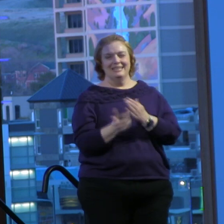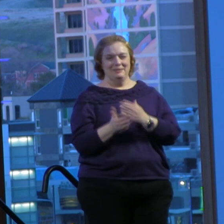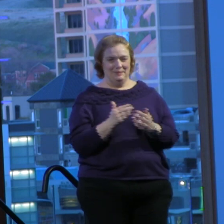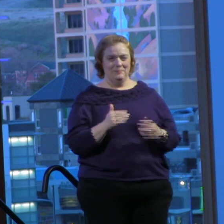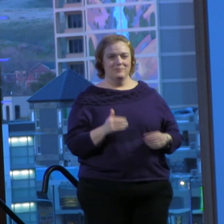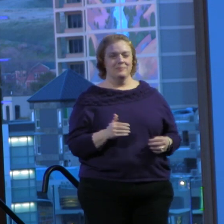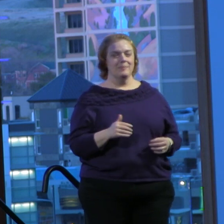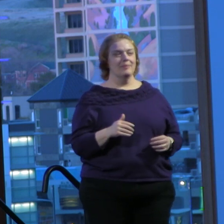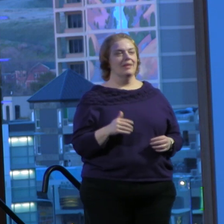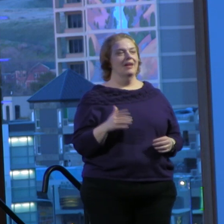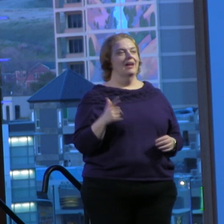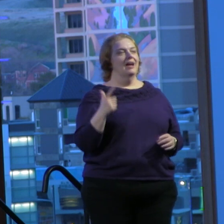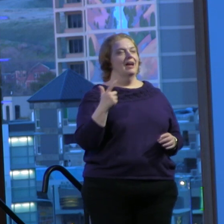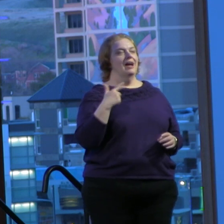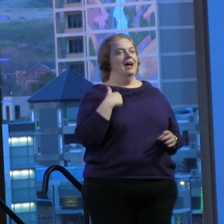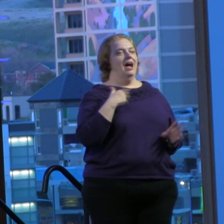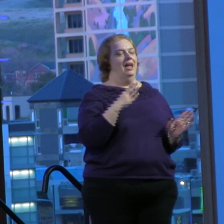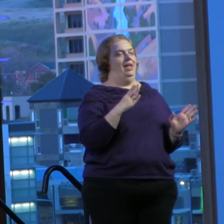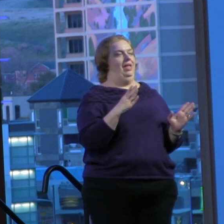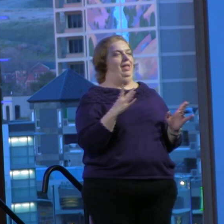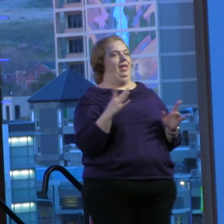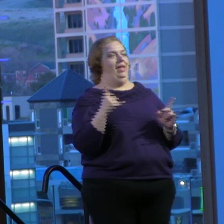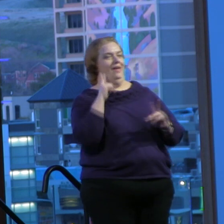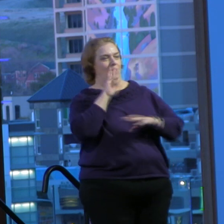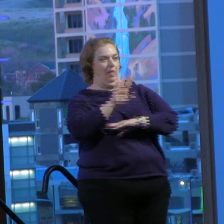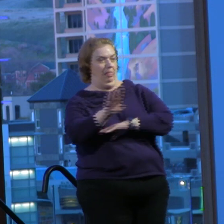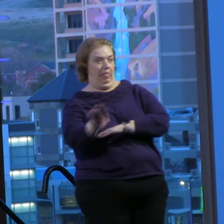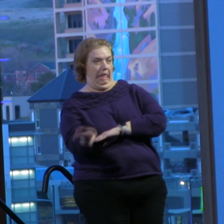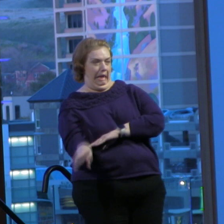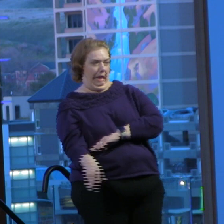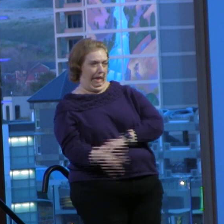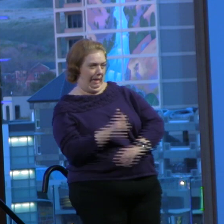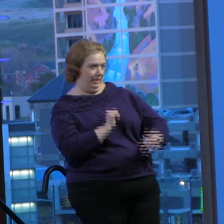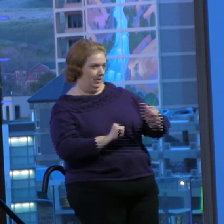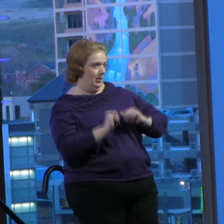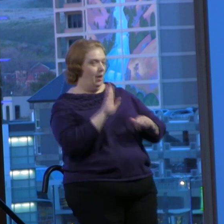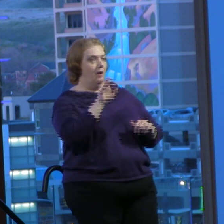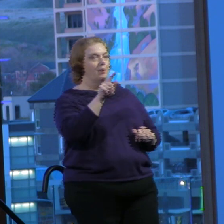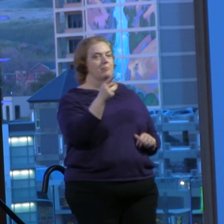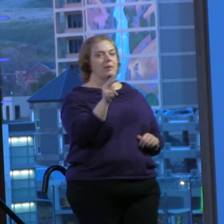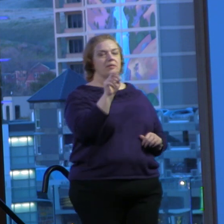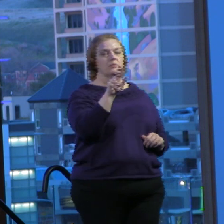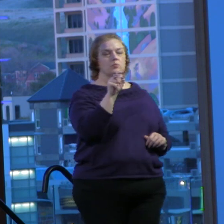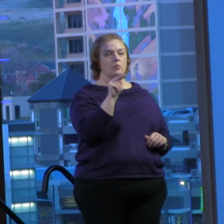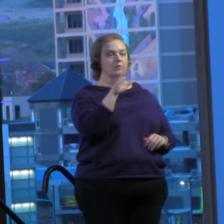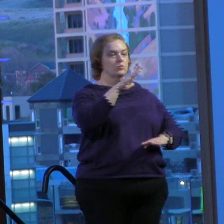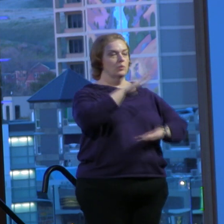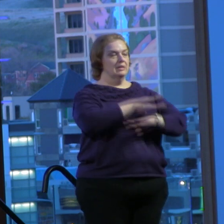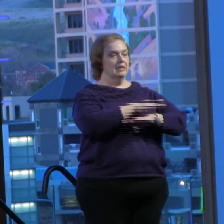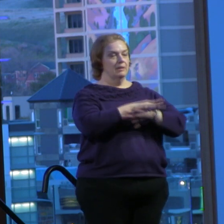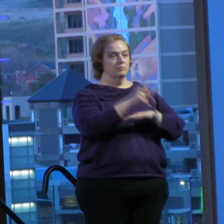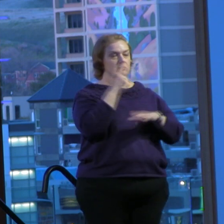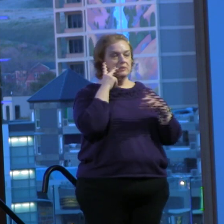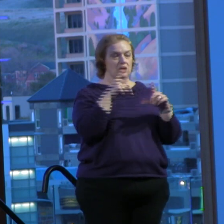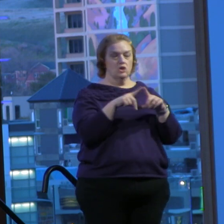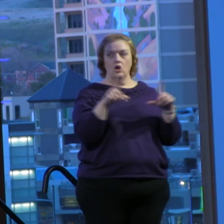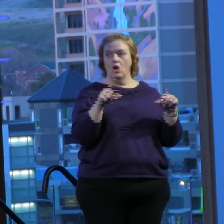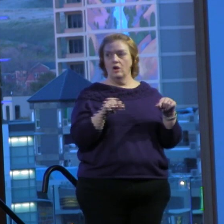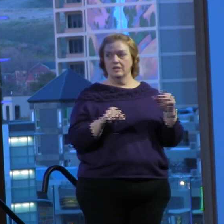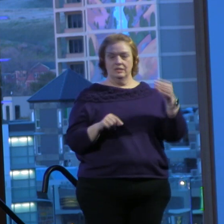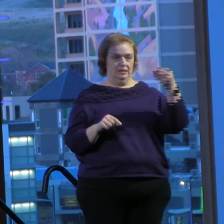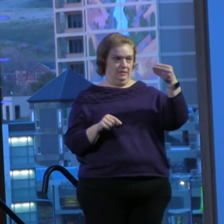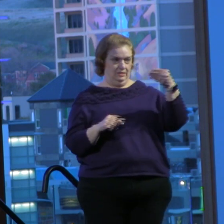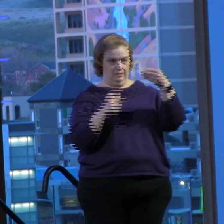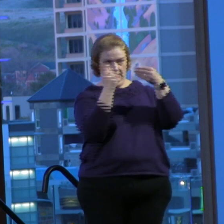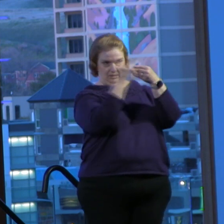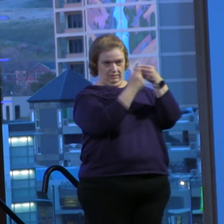was drifting into late night mode there. I'm going to ask Beth Norton to come back up because tonight on your tables, if you've seen this card, well, this side was written by